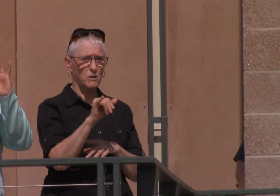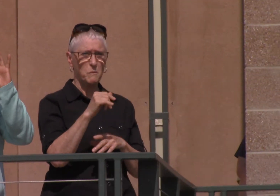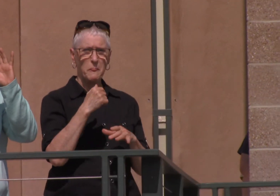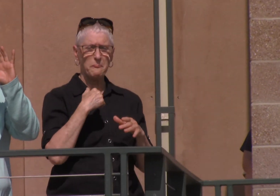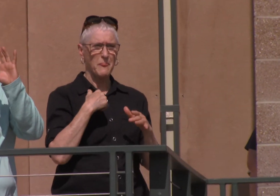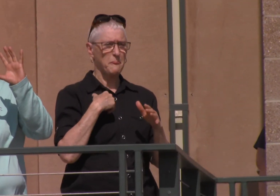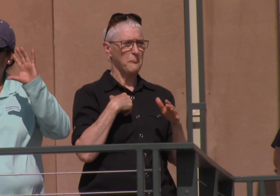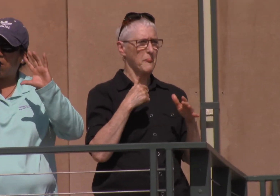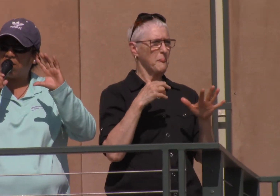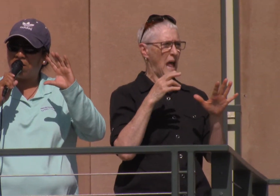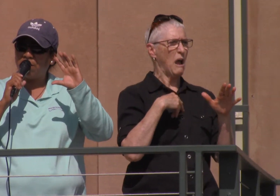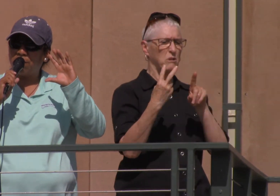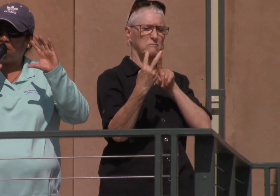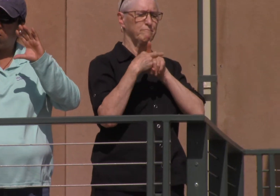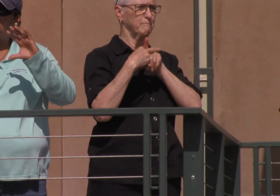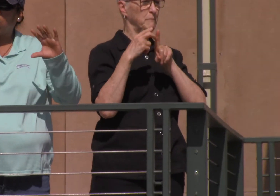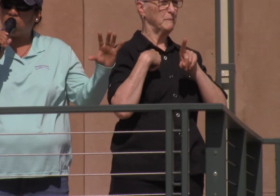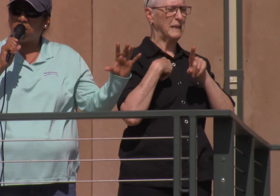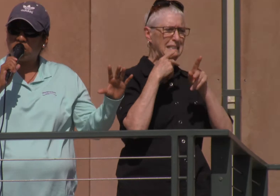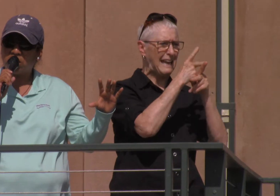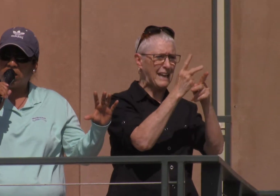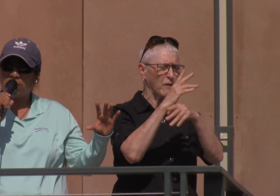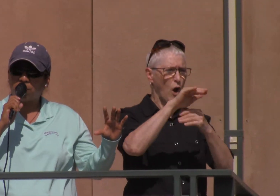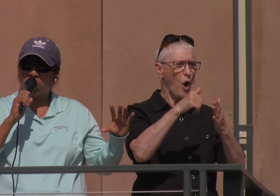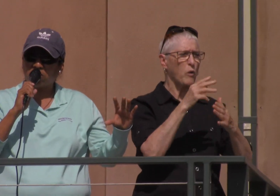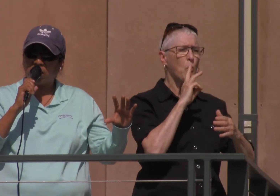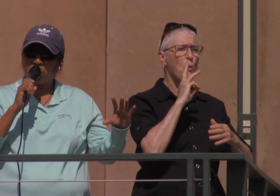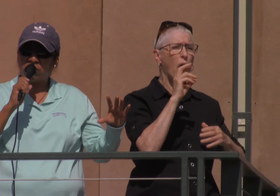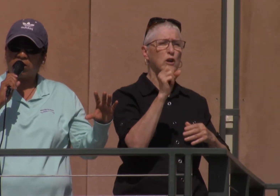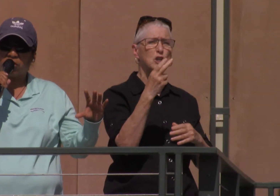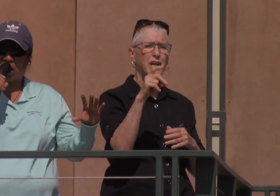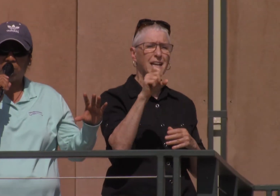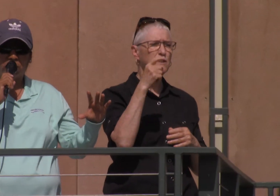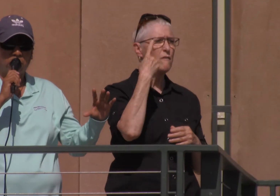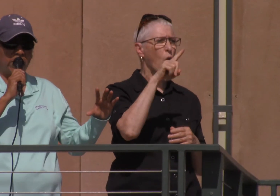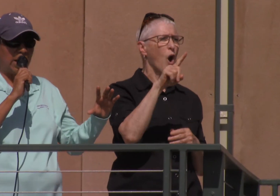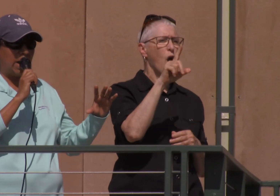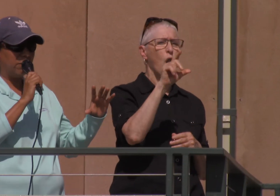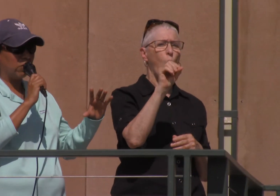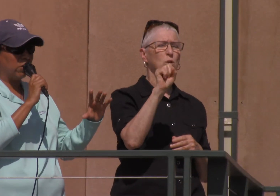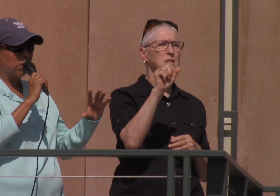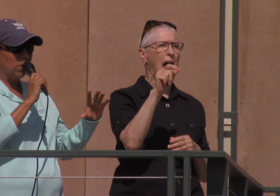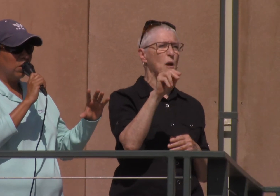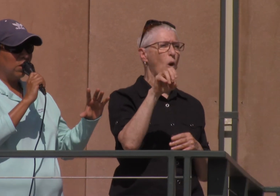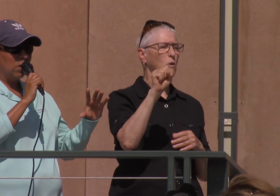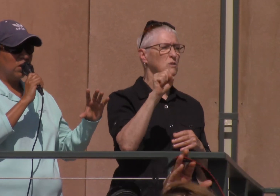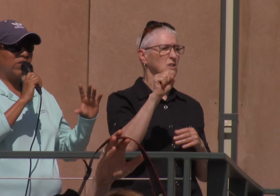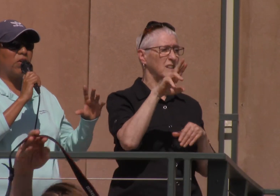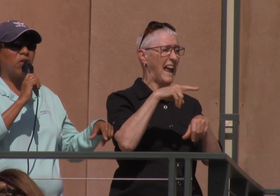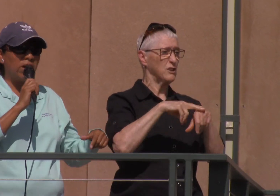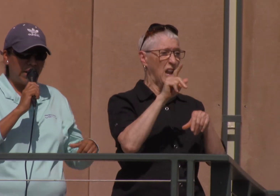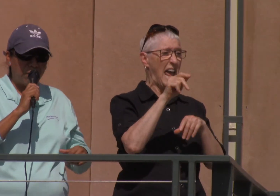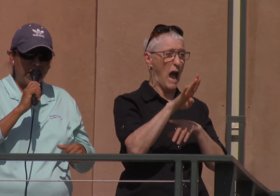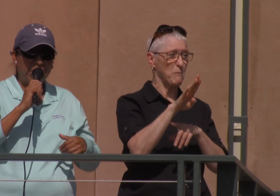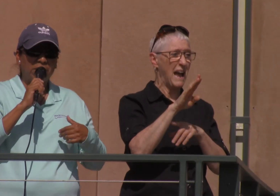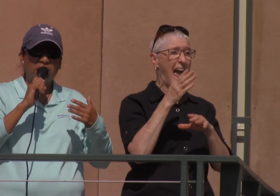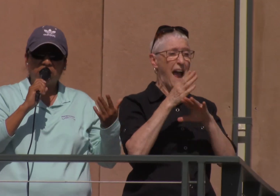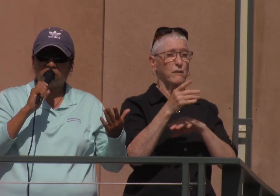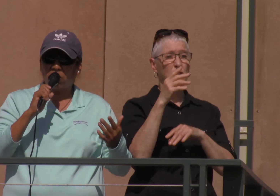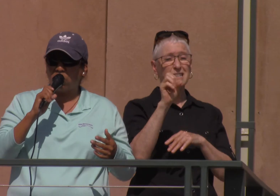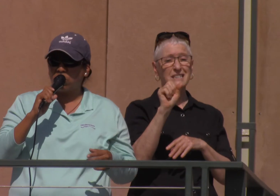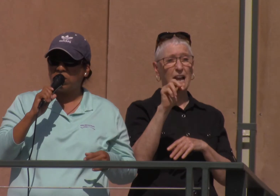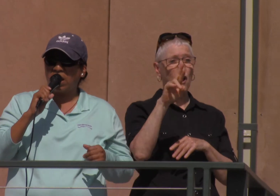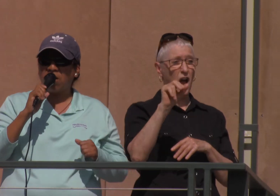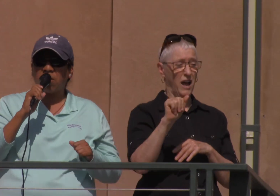tasked with taking care of all of the watersheds for Los Alamos National Laboratory after the Cerro Grande fire.